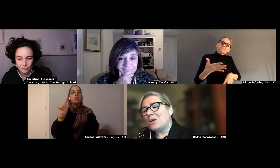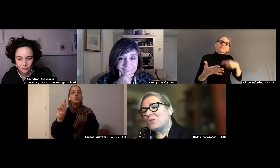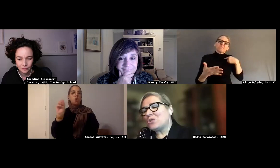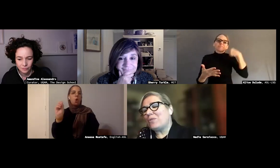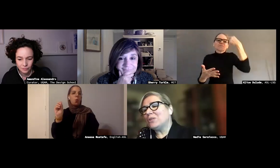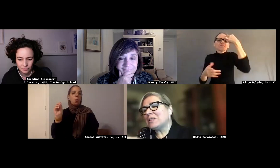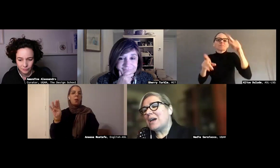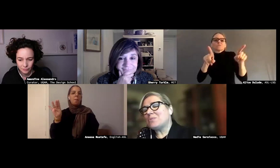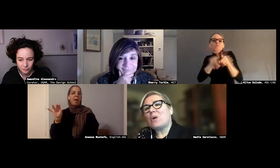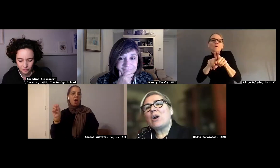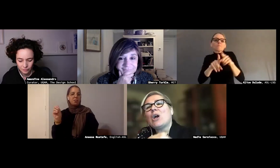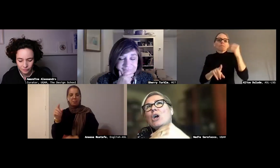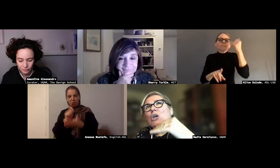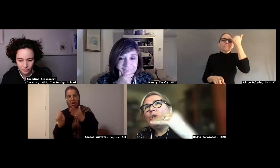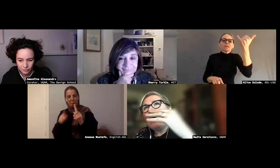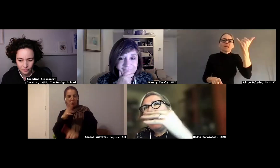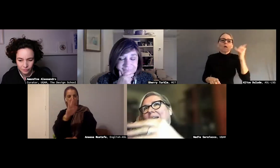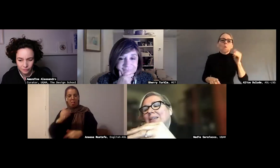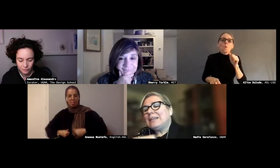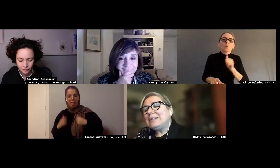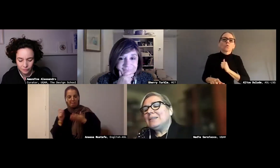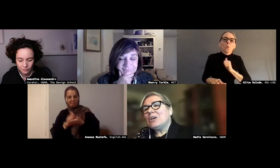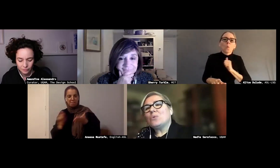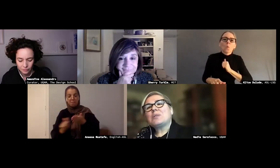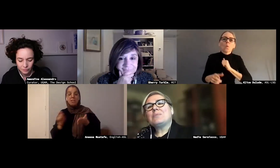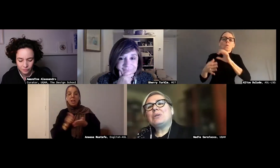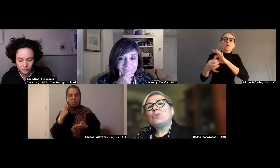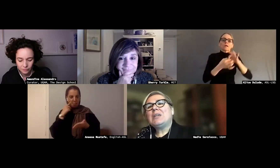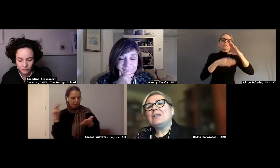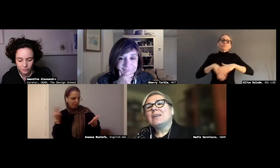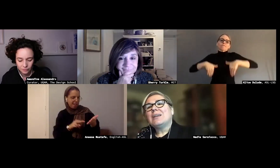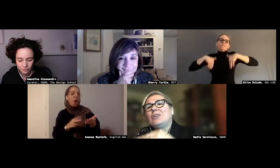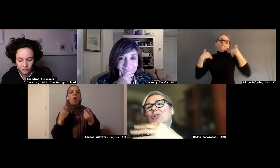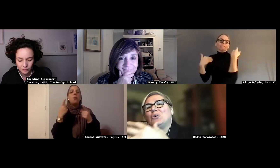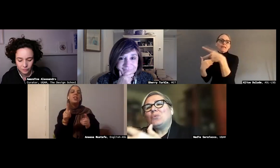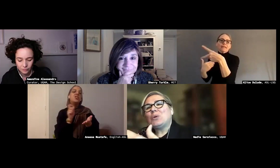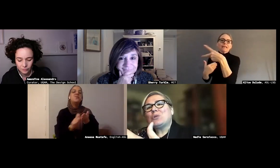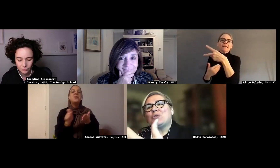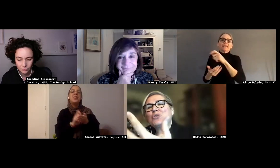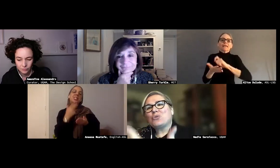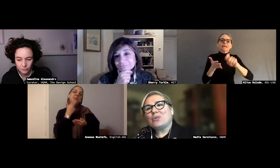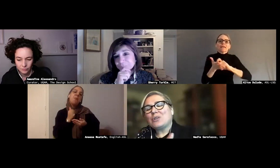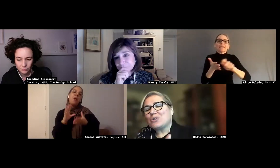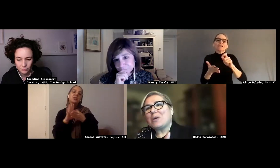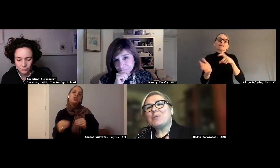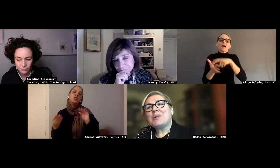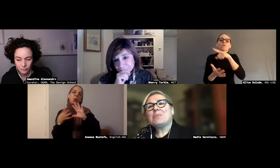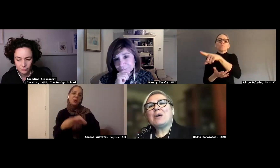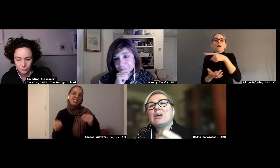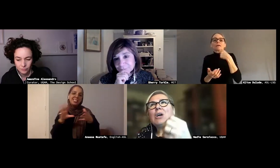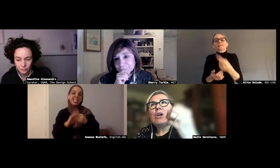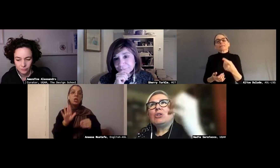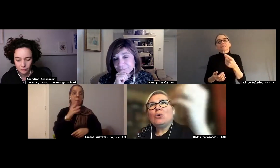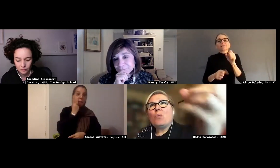take notes of all the times where you added little notes in between what was your souvenirs, your memories